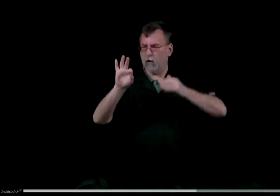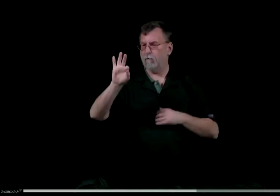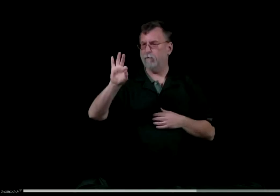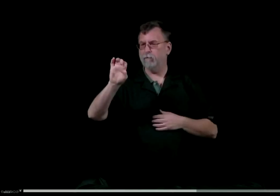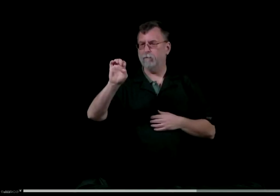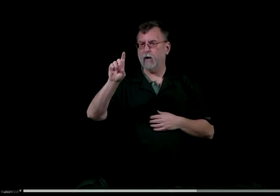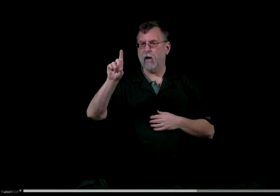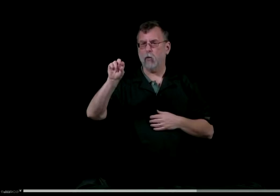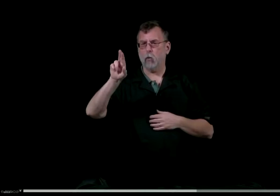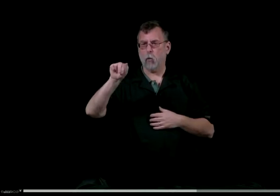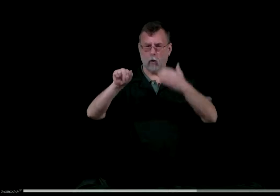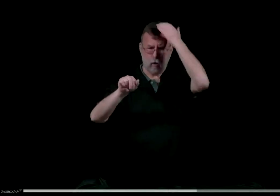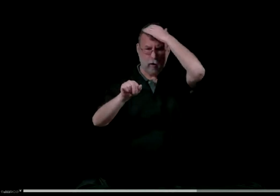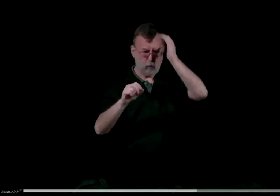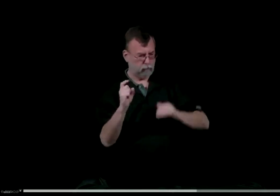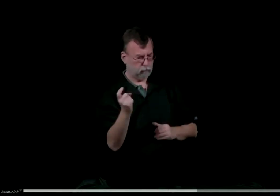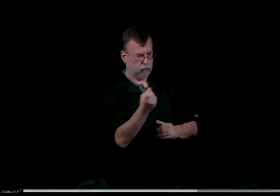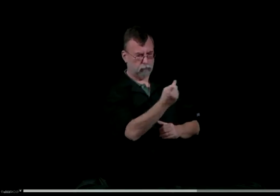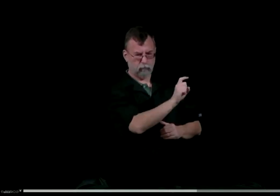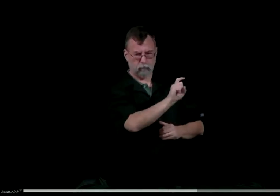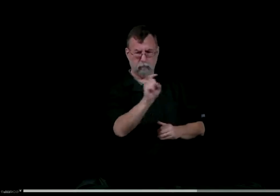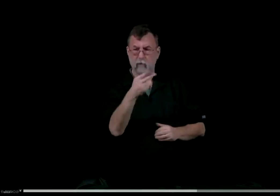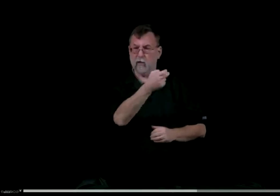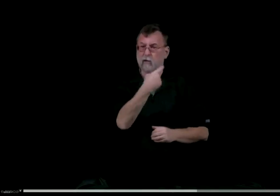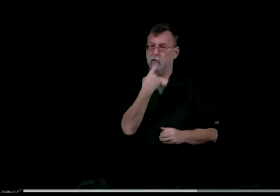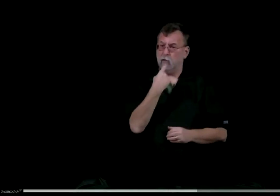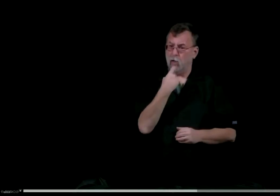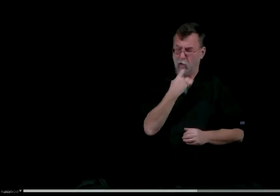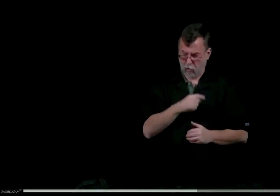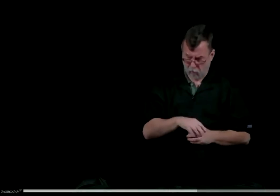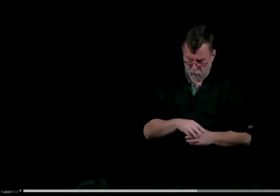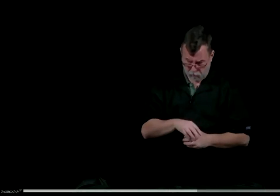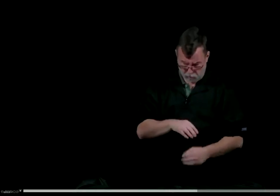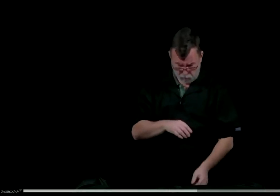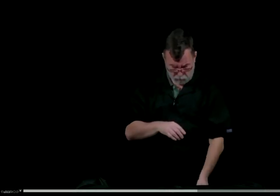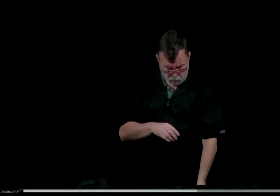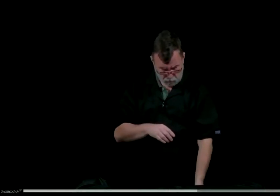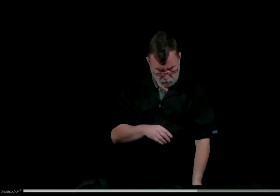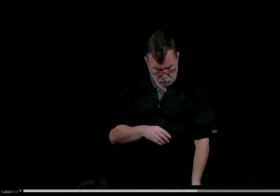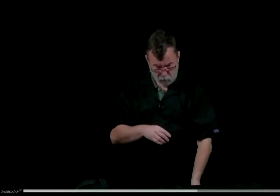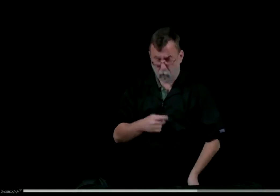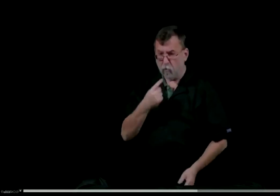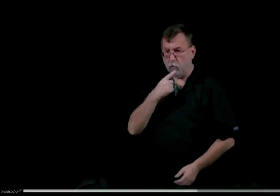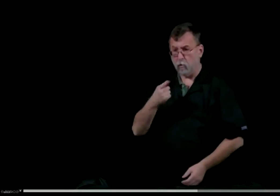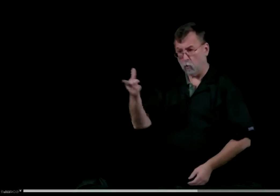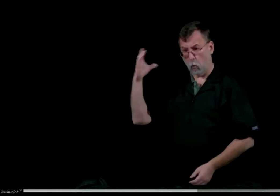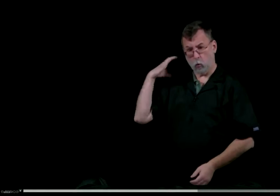he was known for his fedora hat that he wore everywhere. And he said,